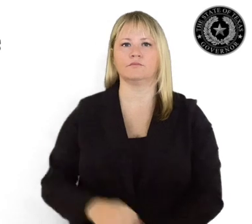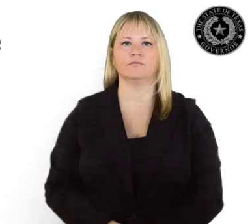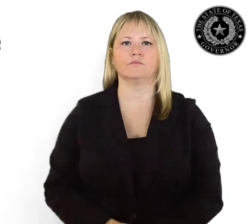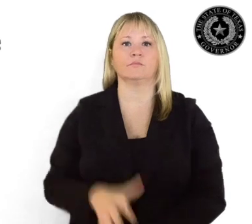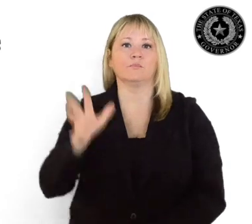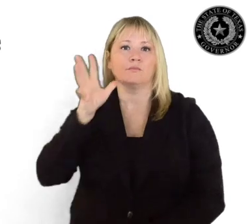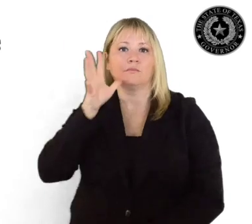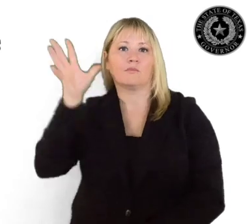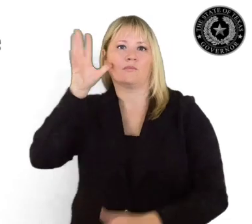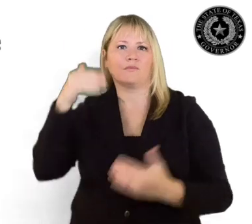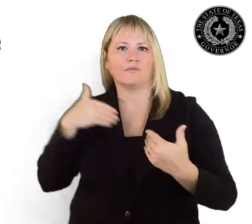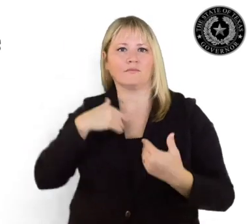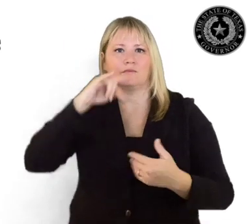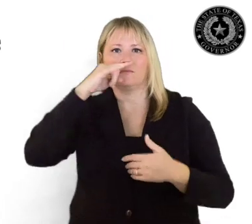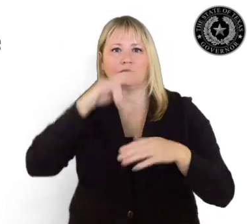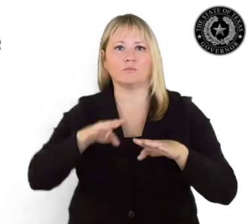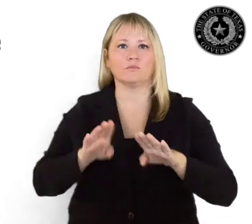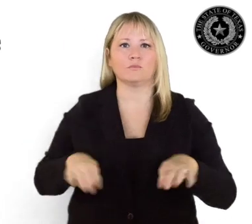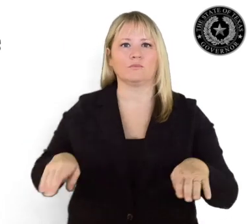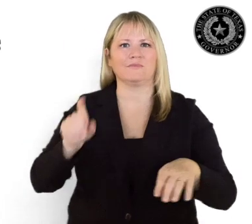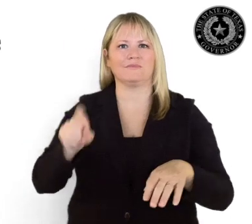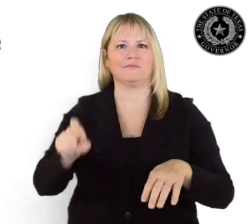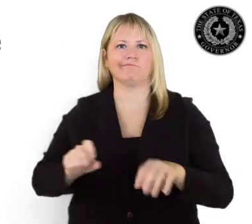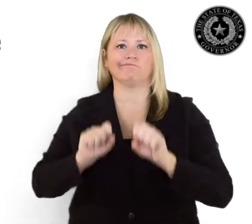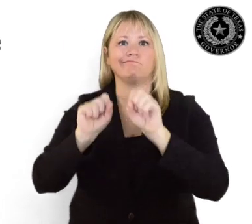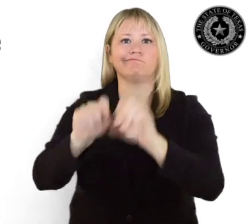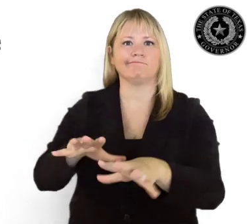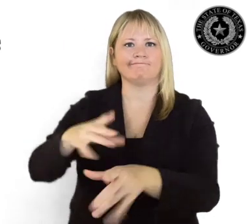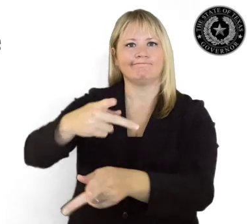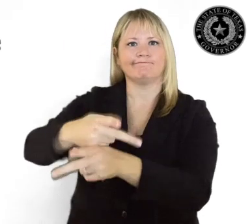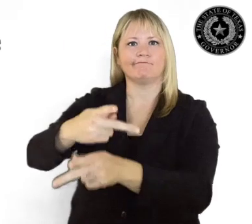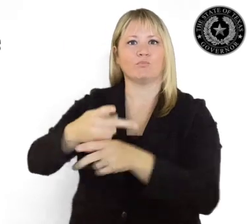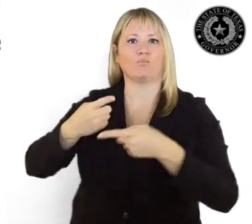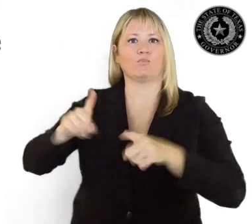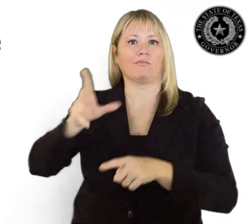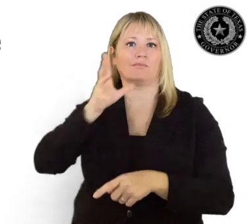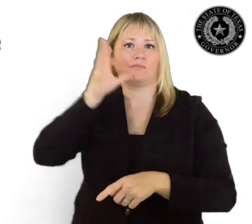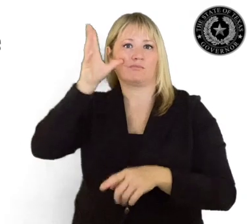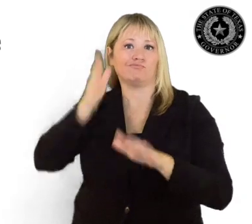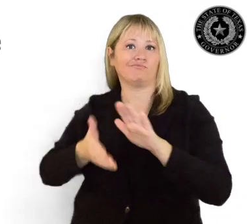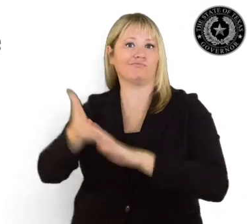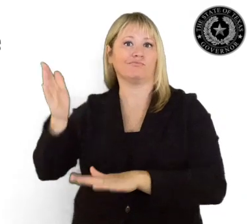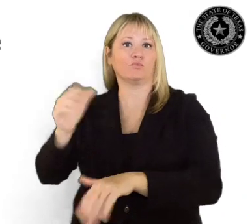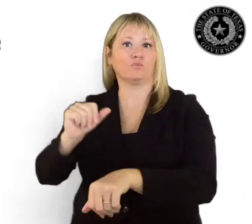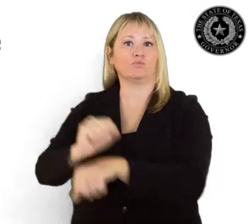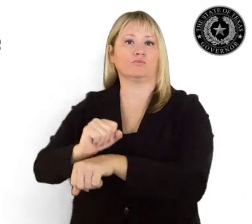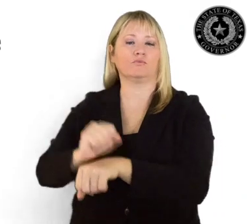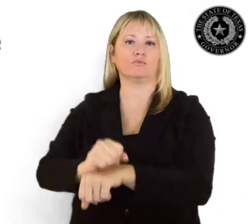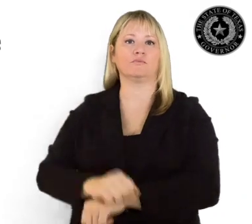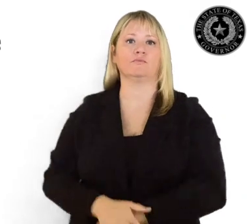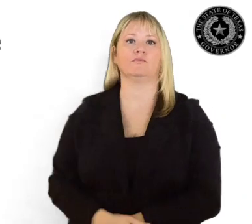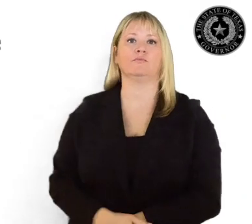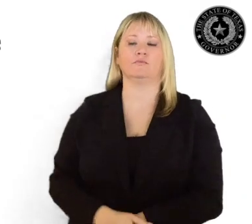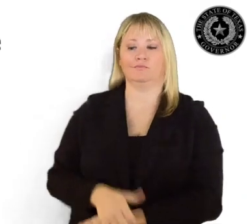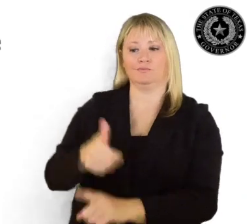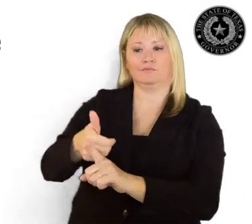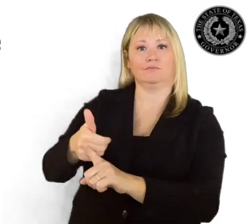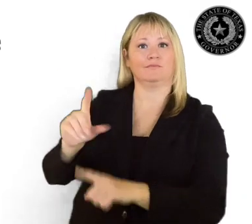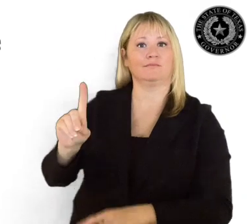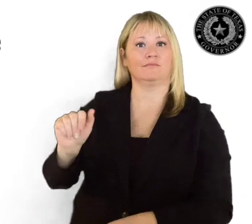D. Child care services.